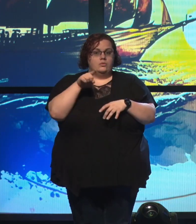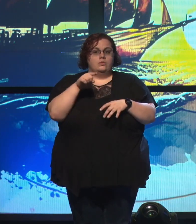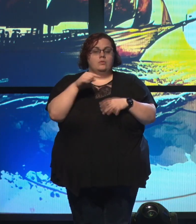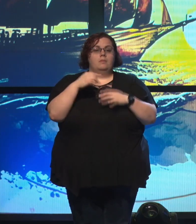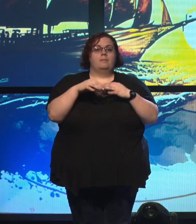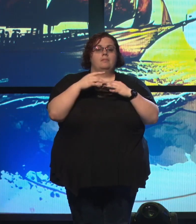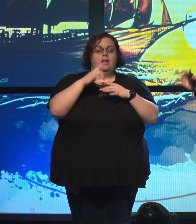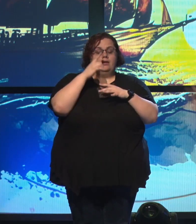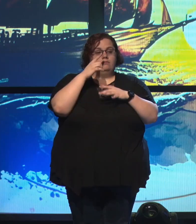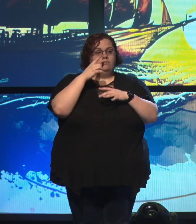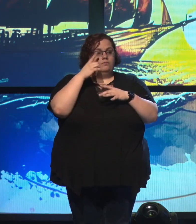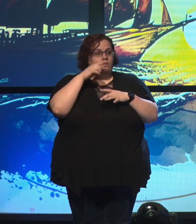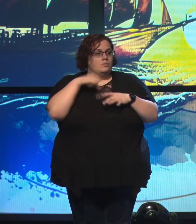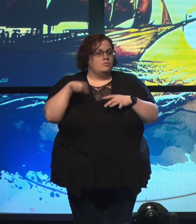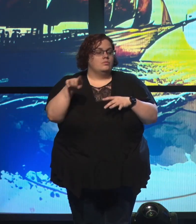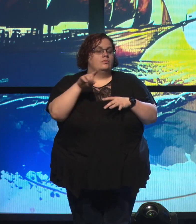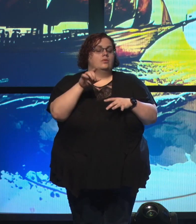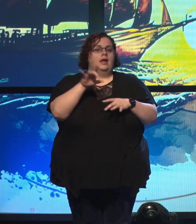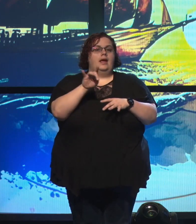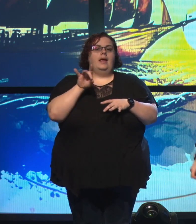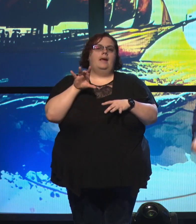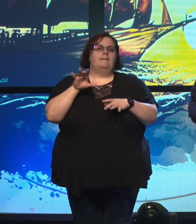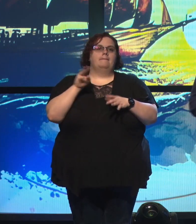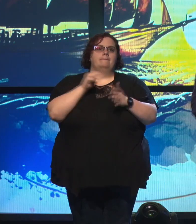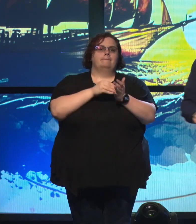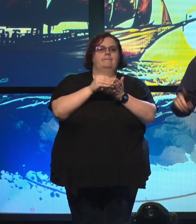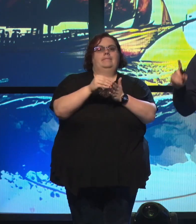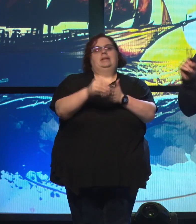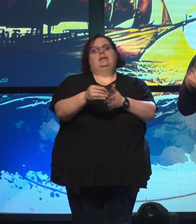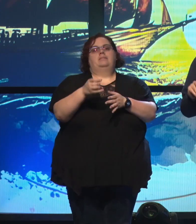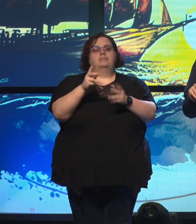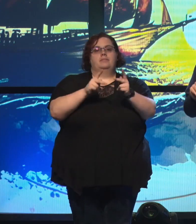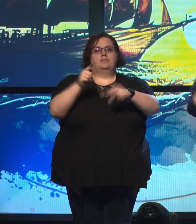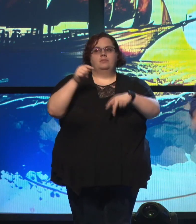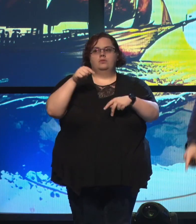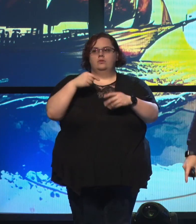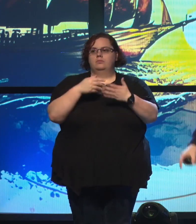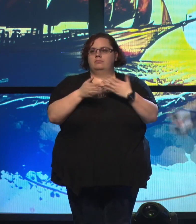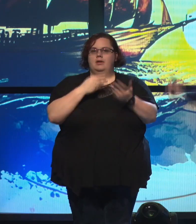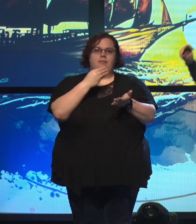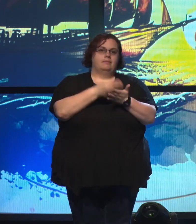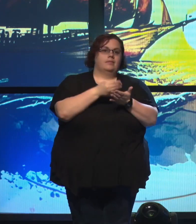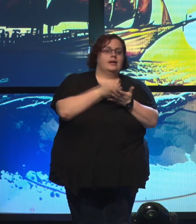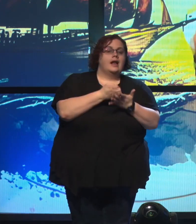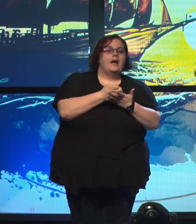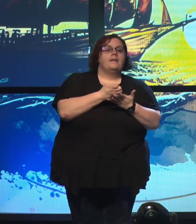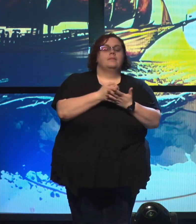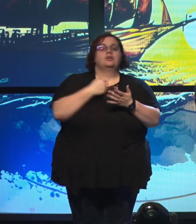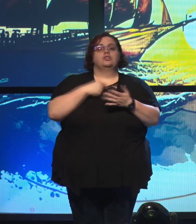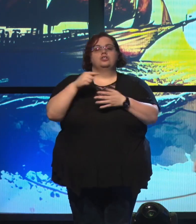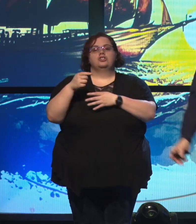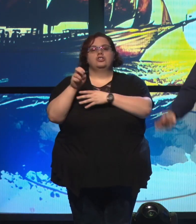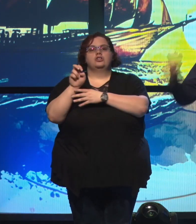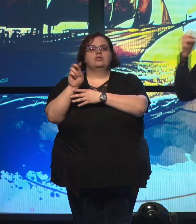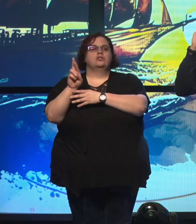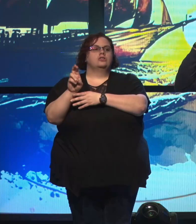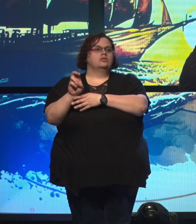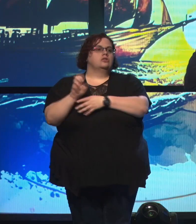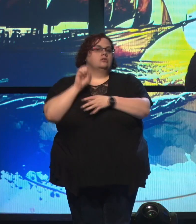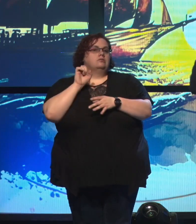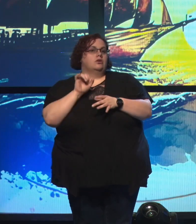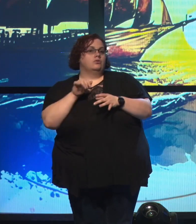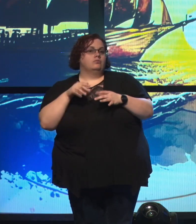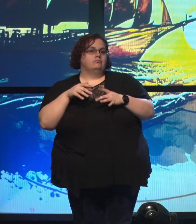Christ shed for you and all 8 billion people on this planet, regardless of your economics, regardless of your gender identity, regardless of your sexual